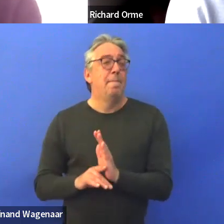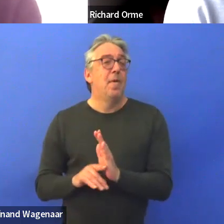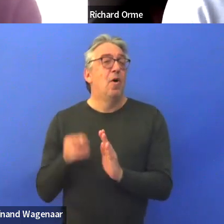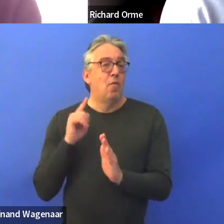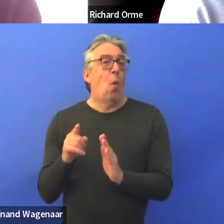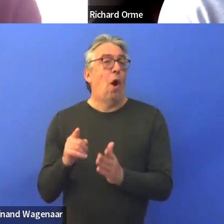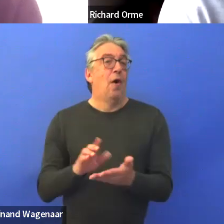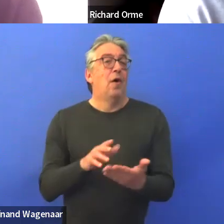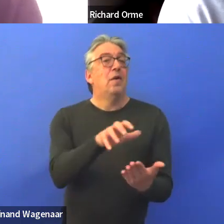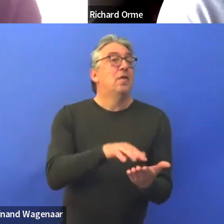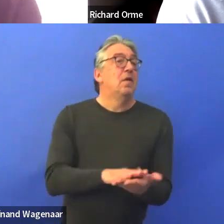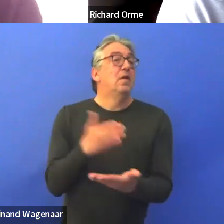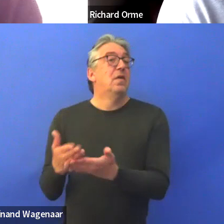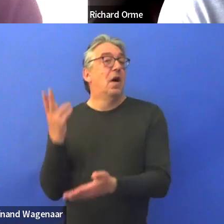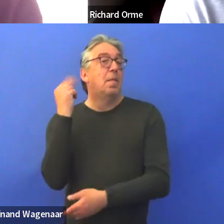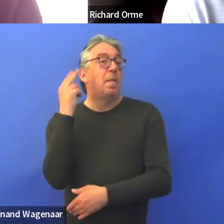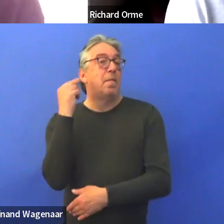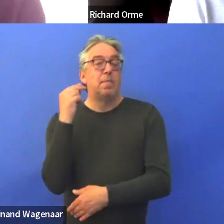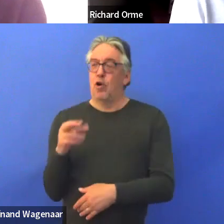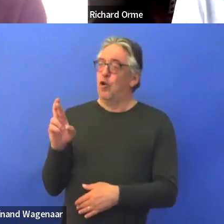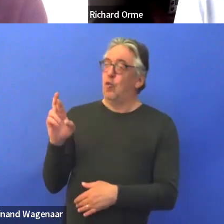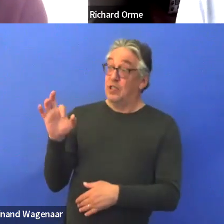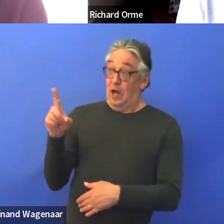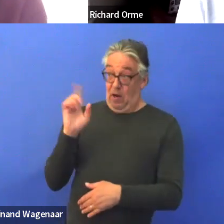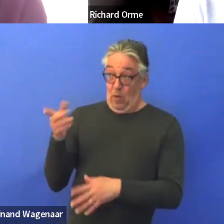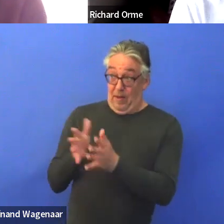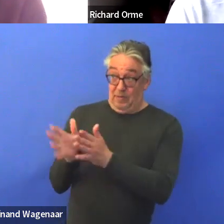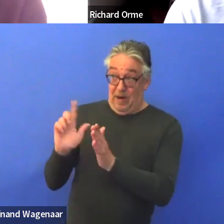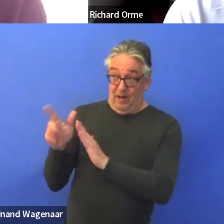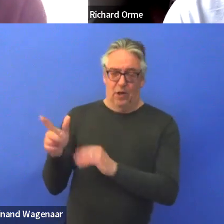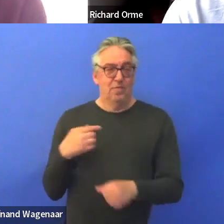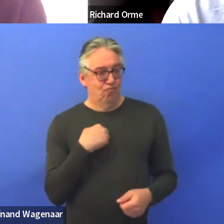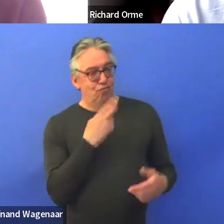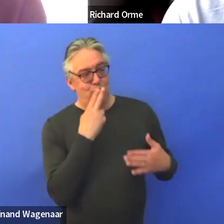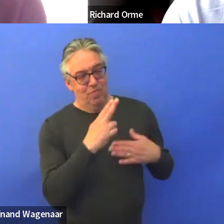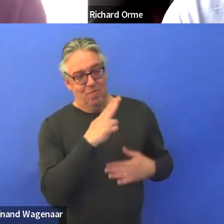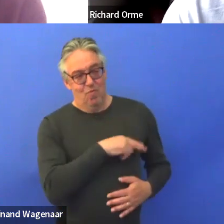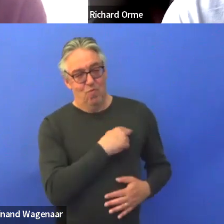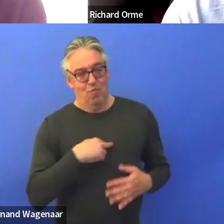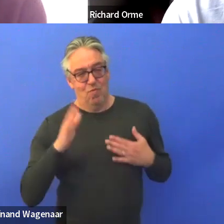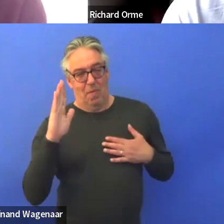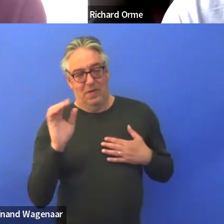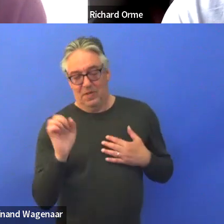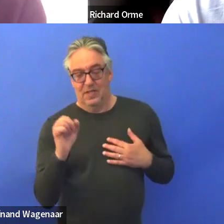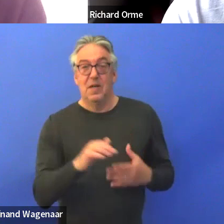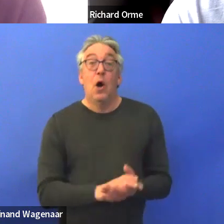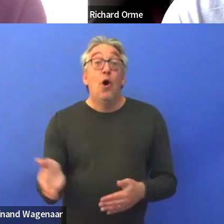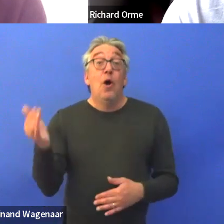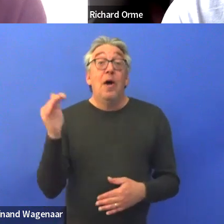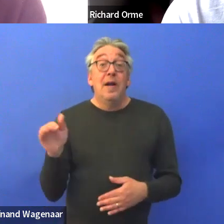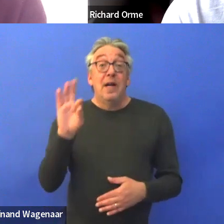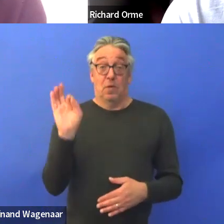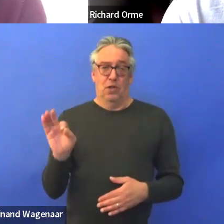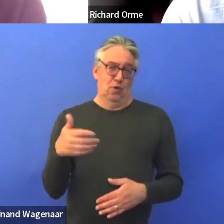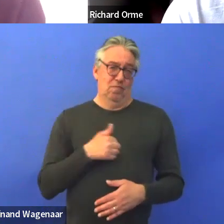part, right? I promise. Okay, good. So I go to the next question, which I think I can quickly answer because